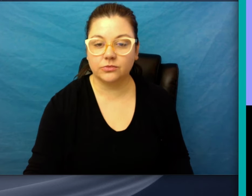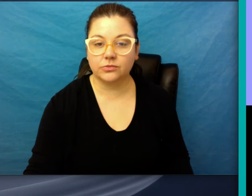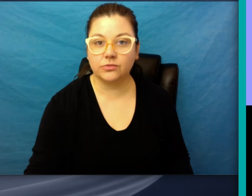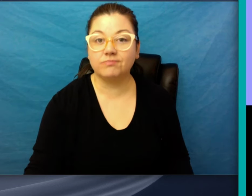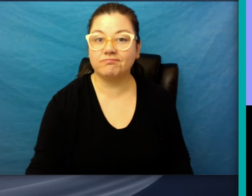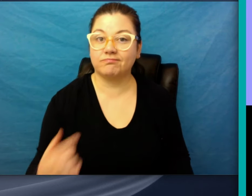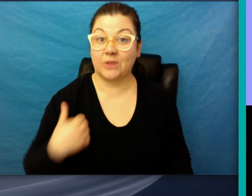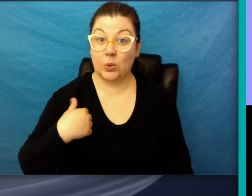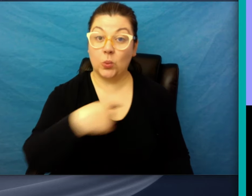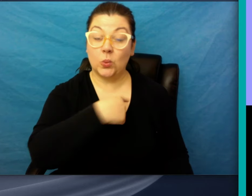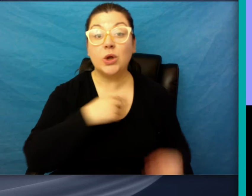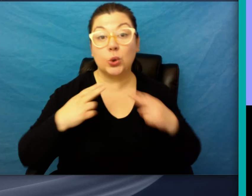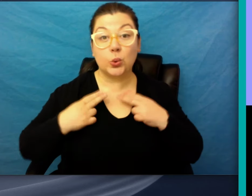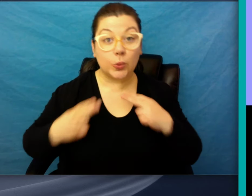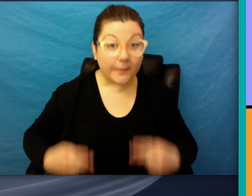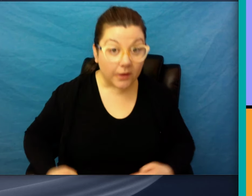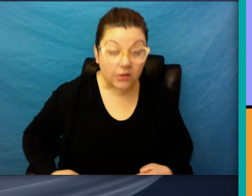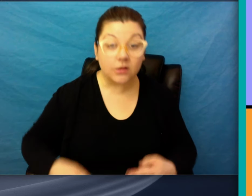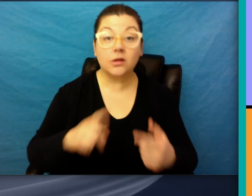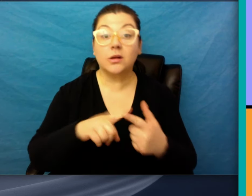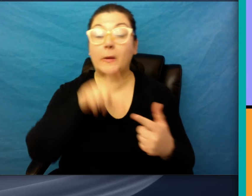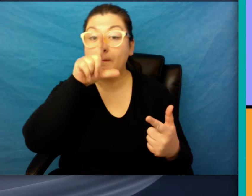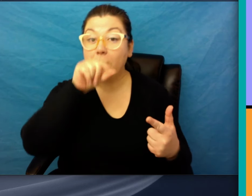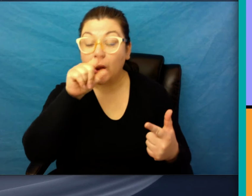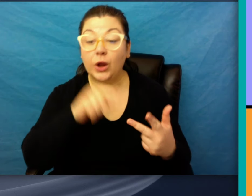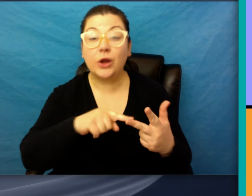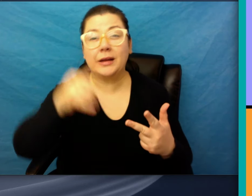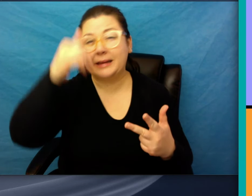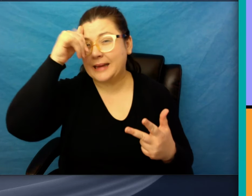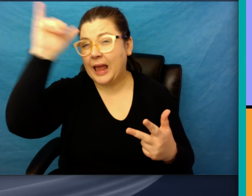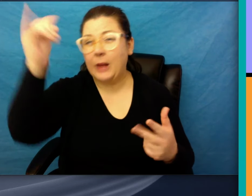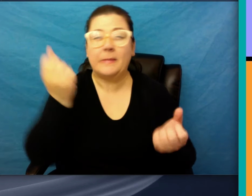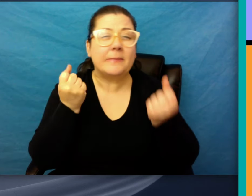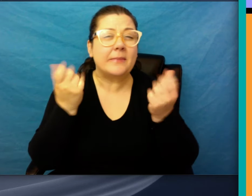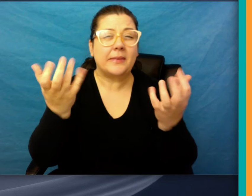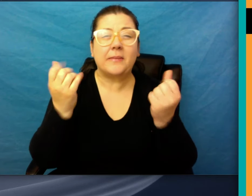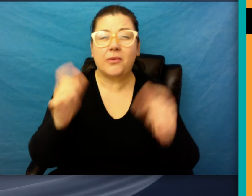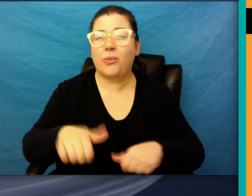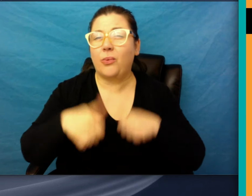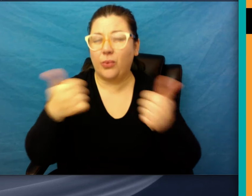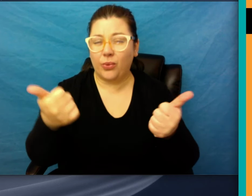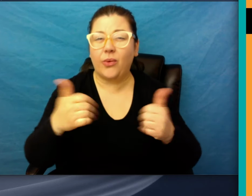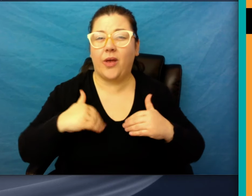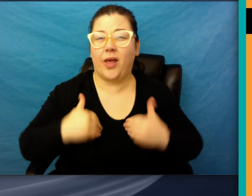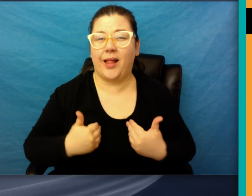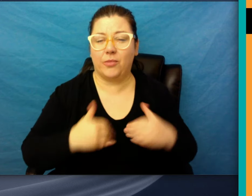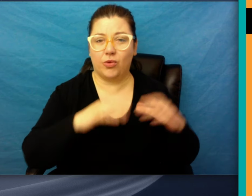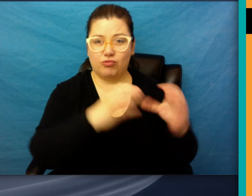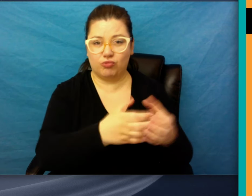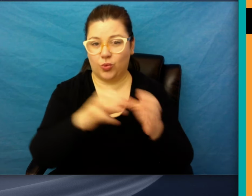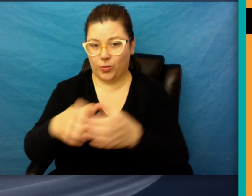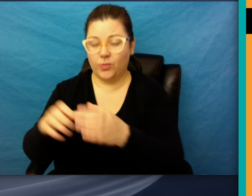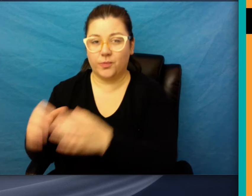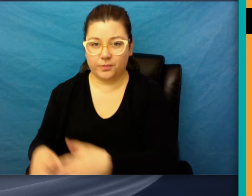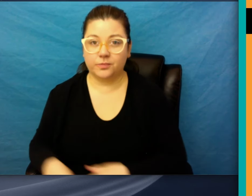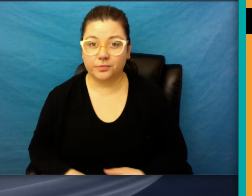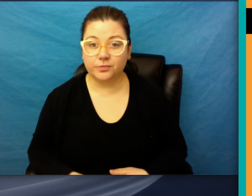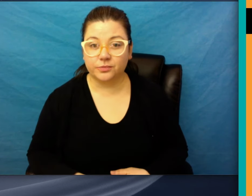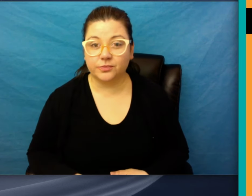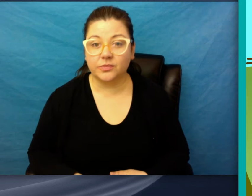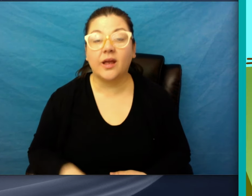Humans are consumers, as well as birds and cows and millions of other species. Primary consumers eat the